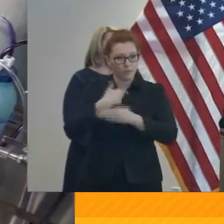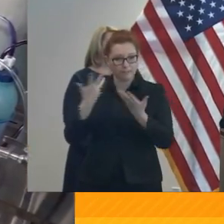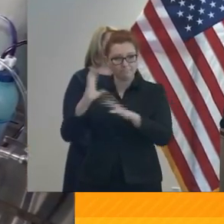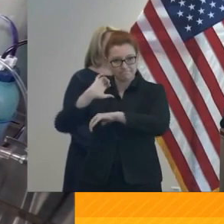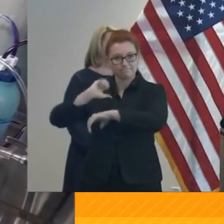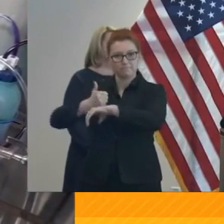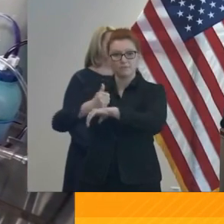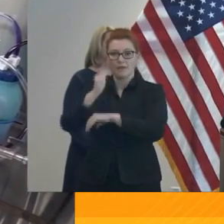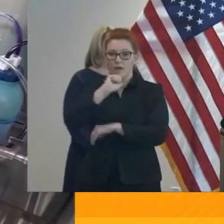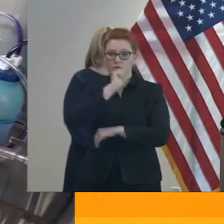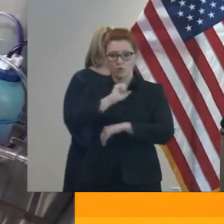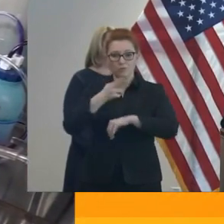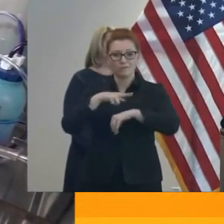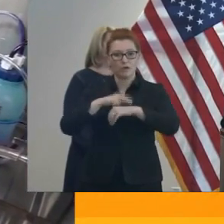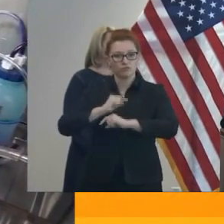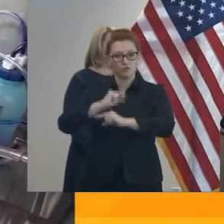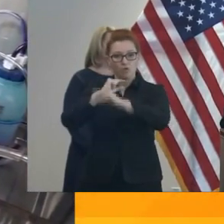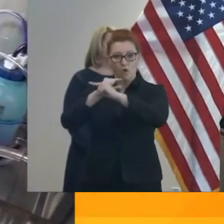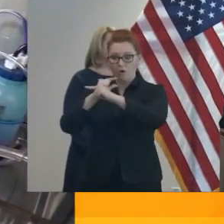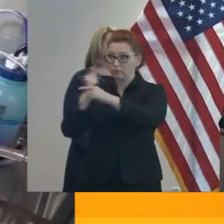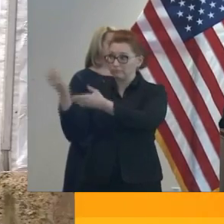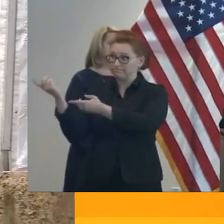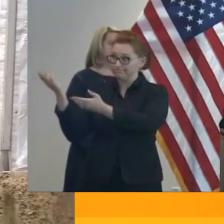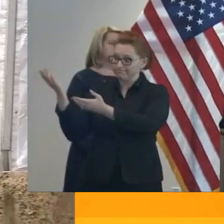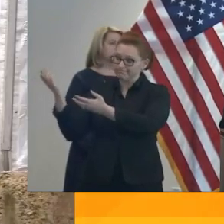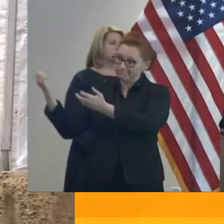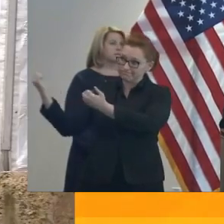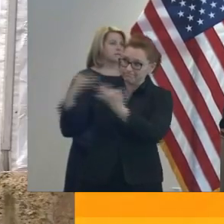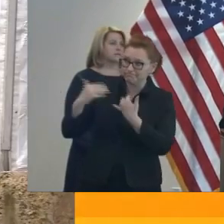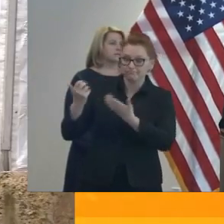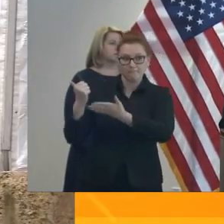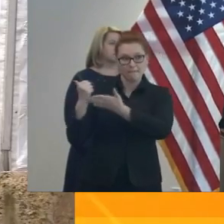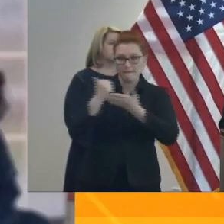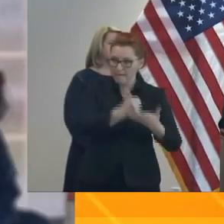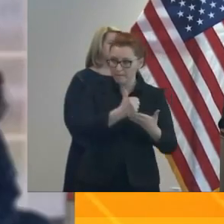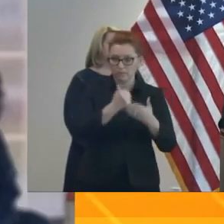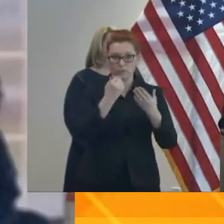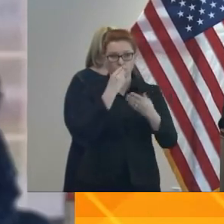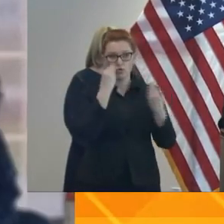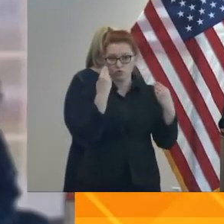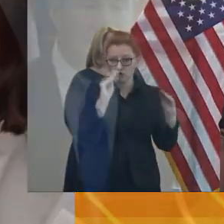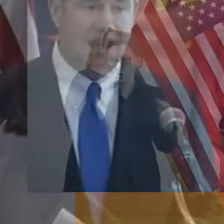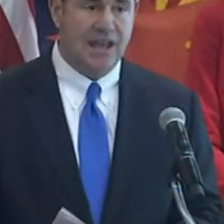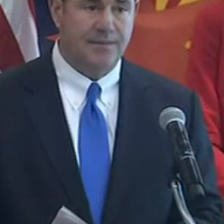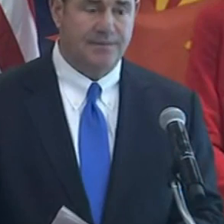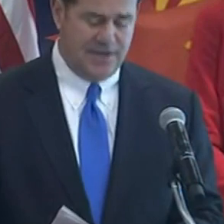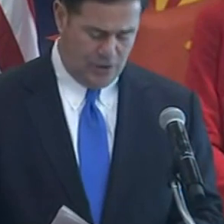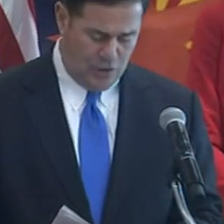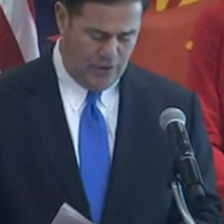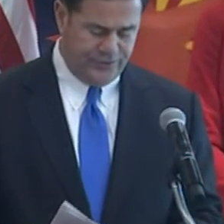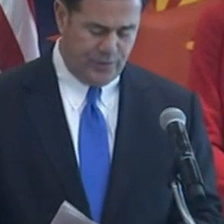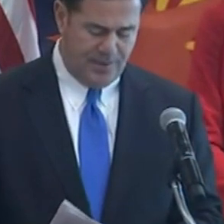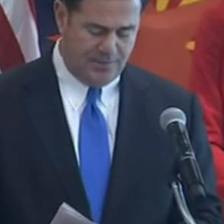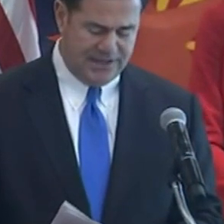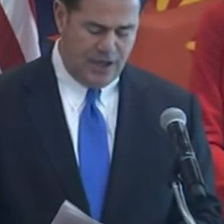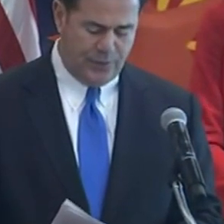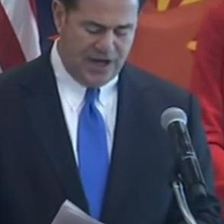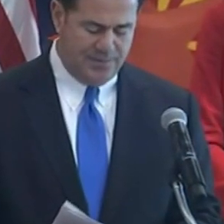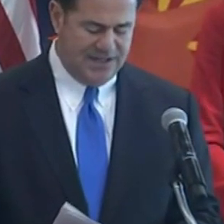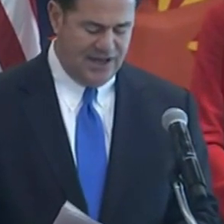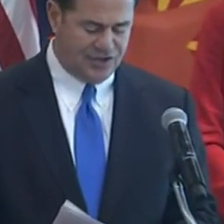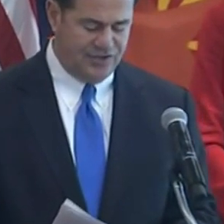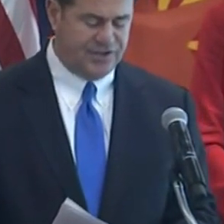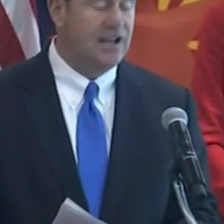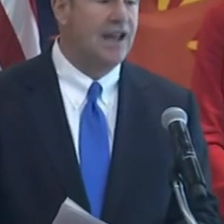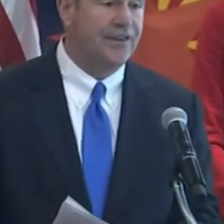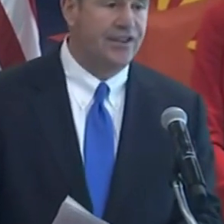to assist grocery stores and food banks with restocking shelves. And the same day, in accordance with public health